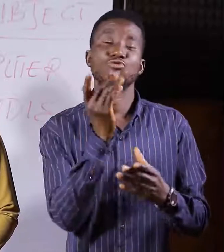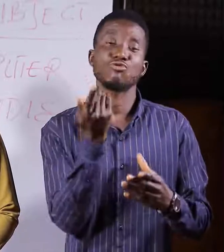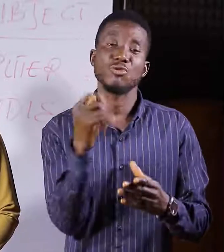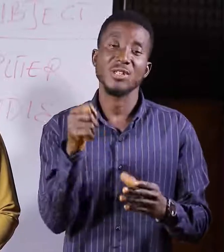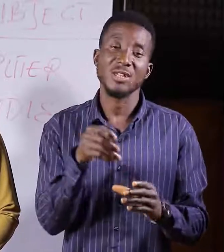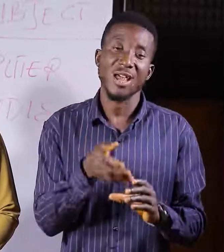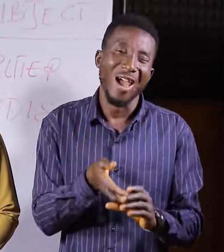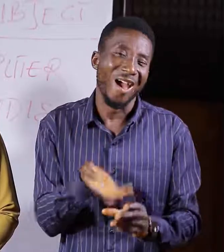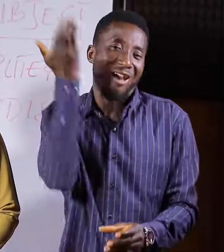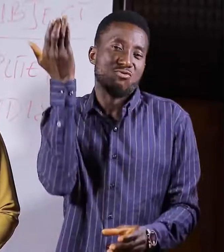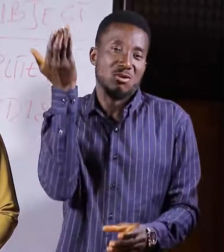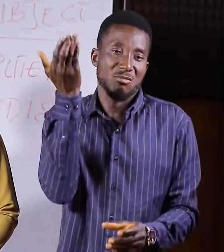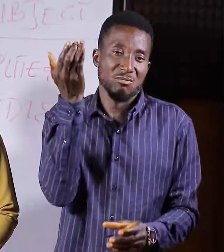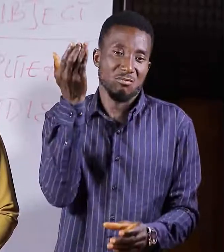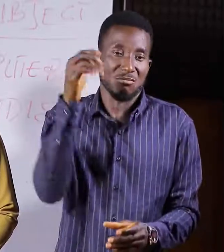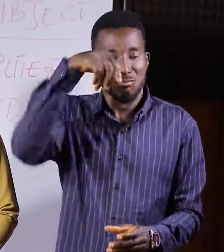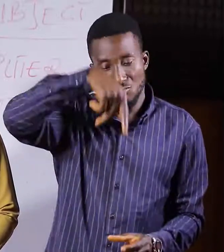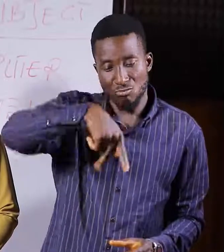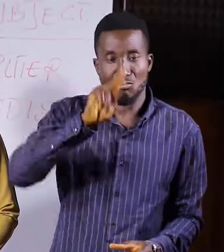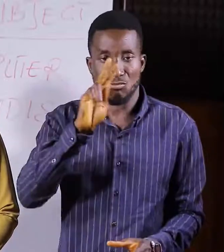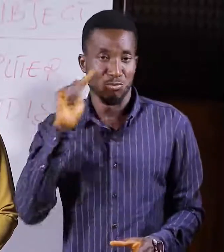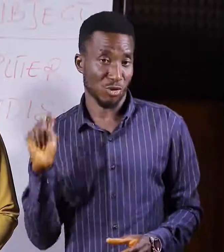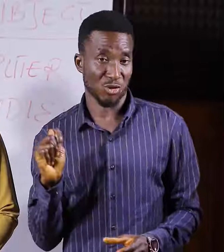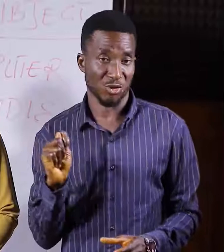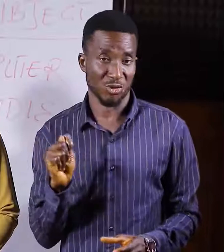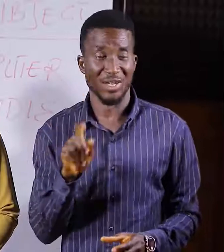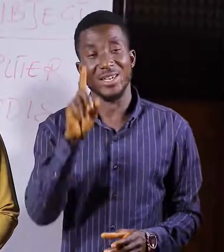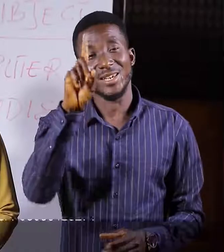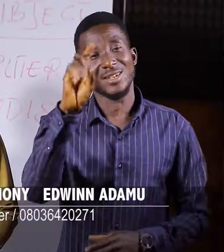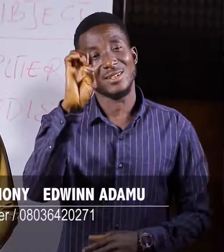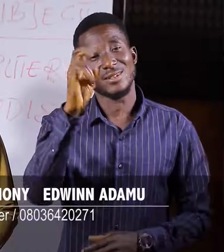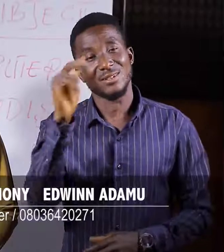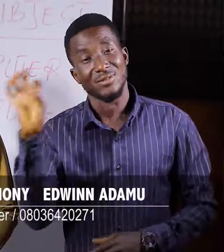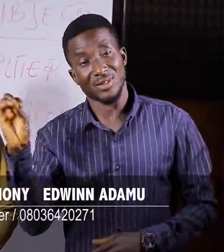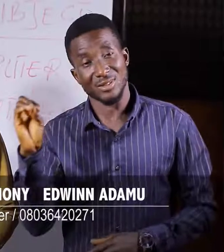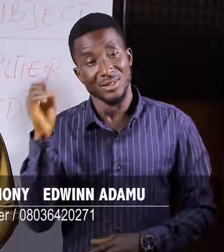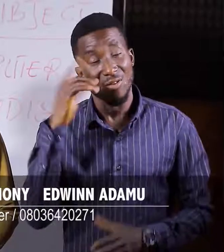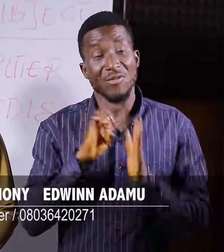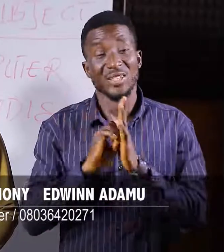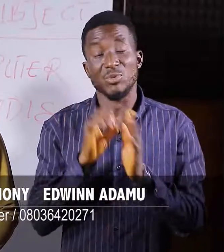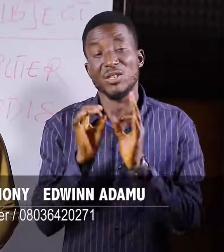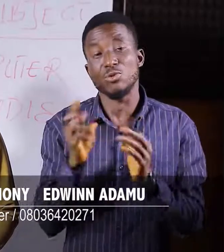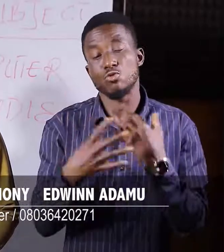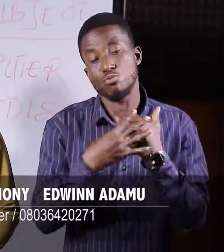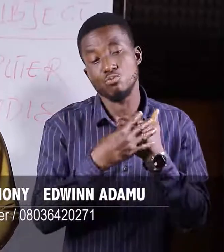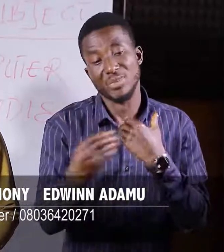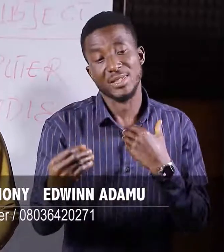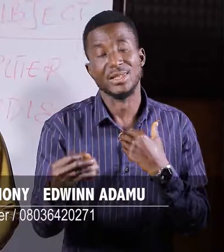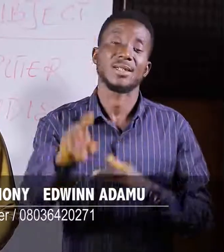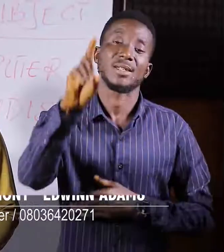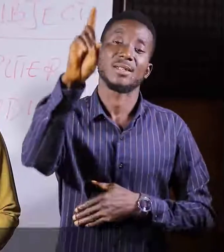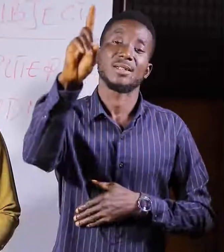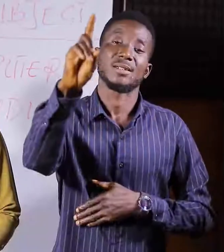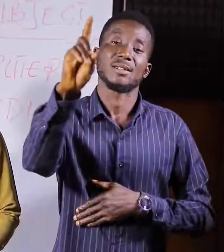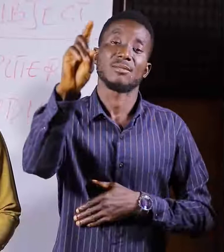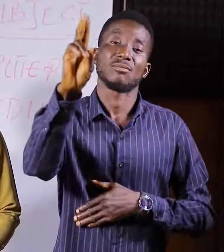to present you with your processed data, like when you type a document and you want to print it out, you want